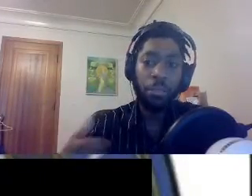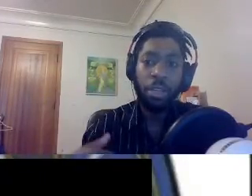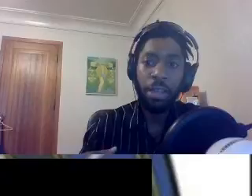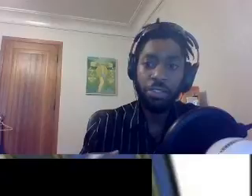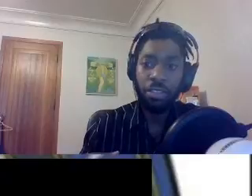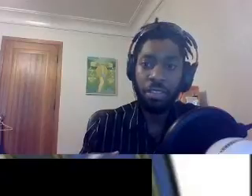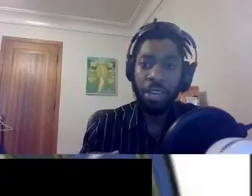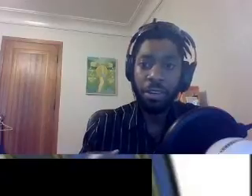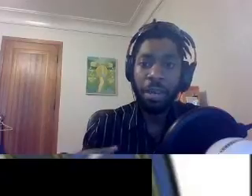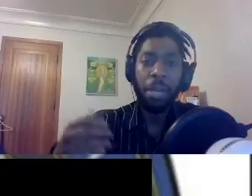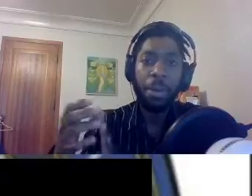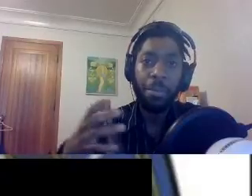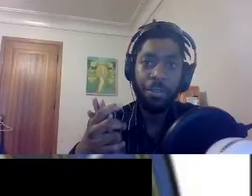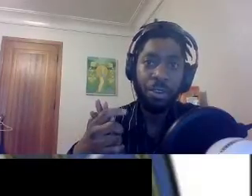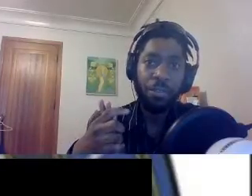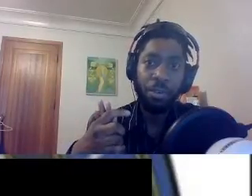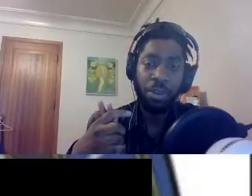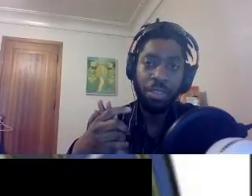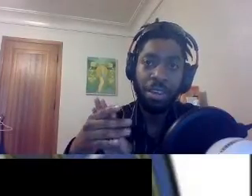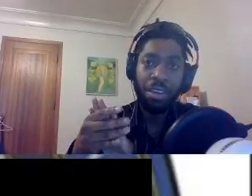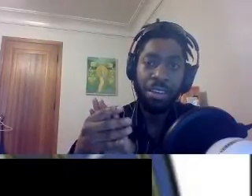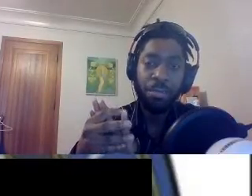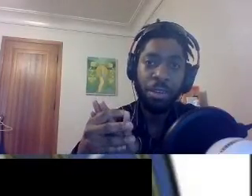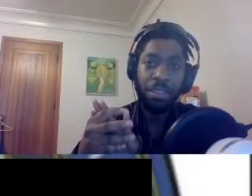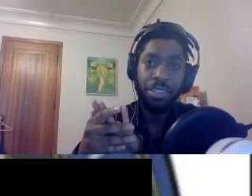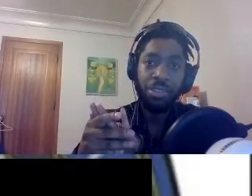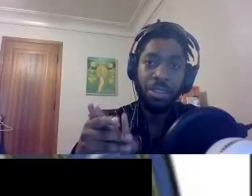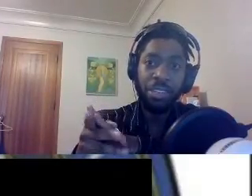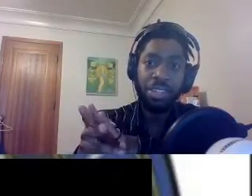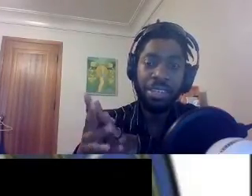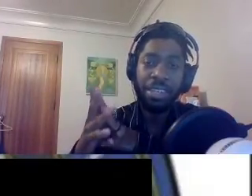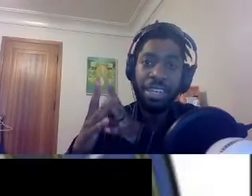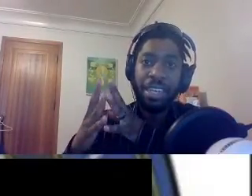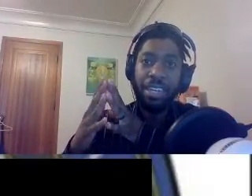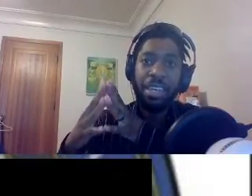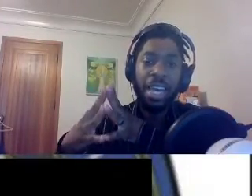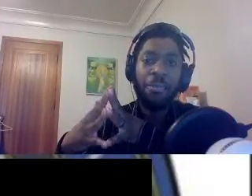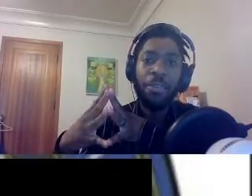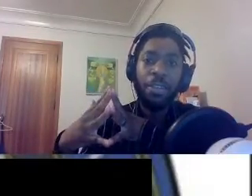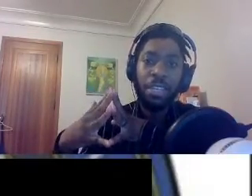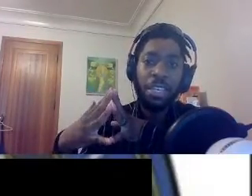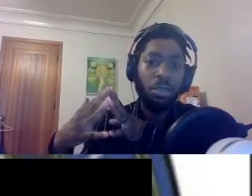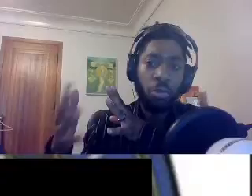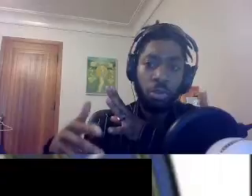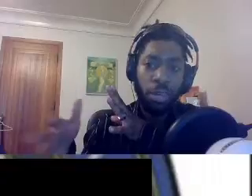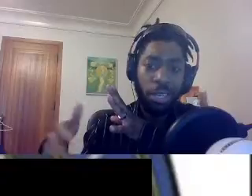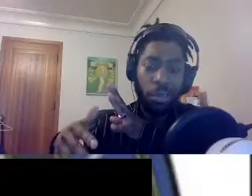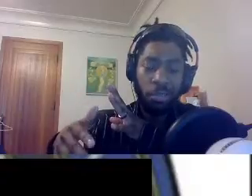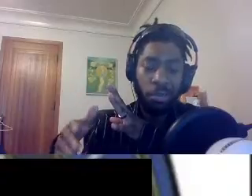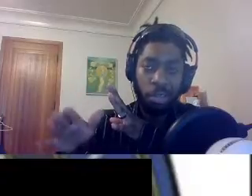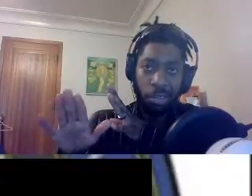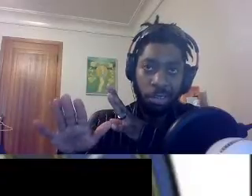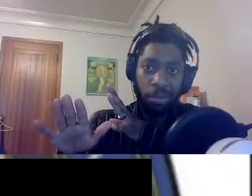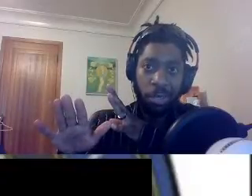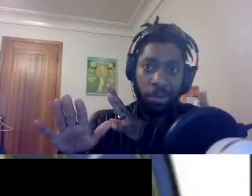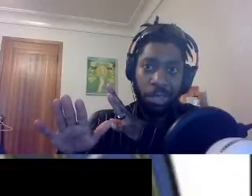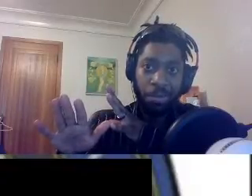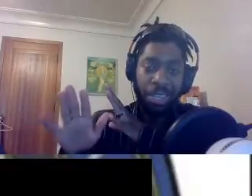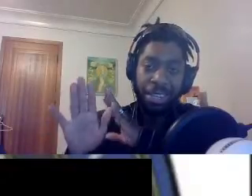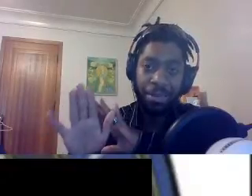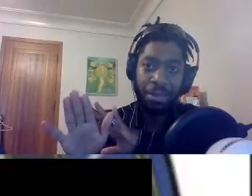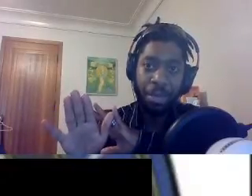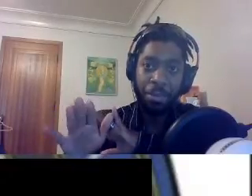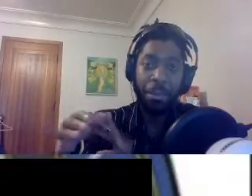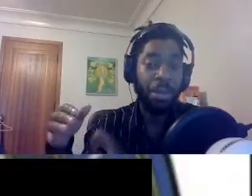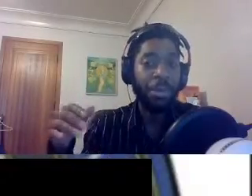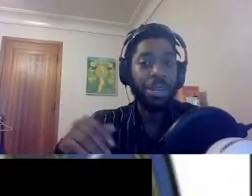about 3 elections now, and coming up on my very 4th presidential election. And I have a feeling either which way it goes, I'm not going to get my way,